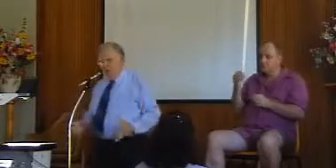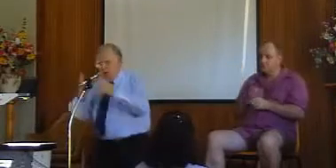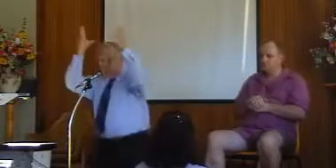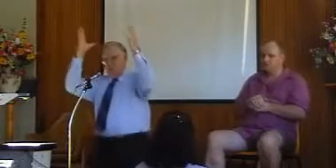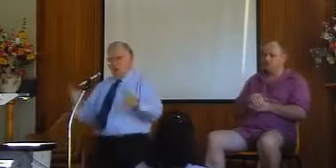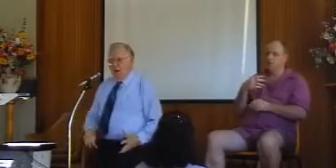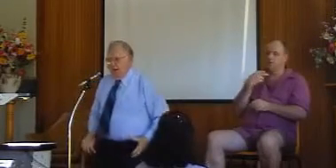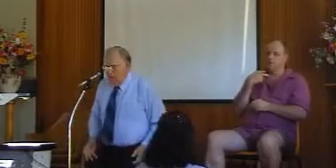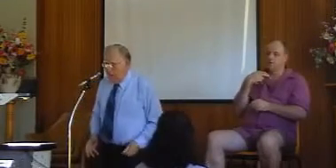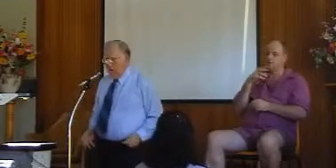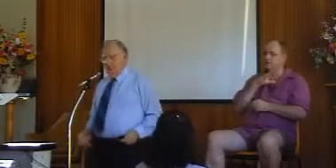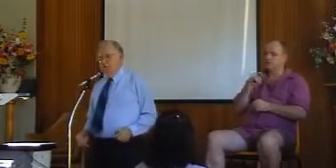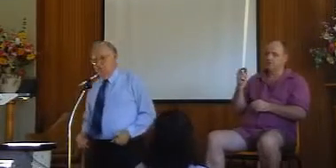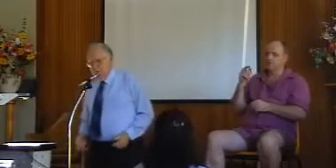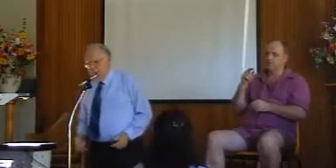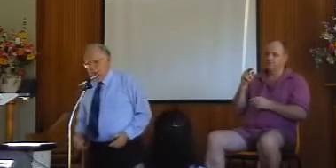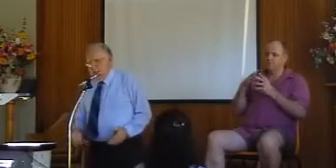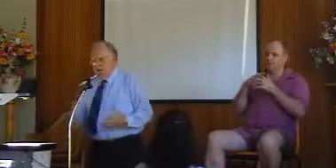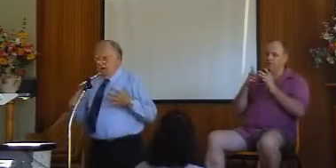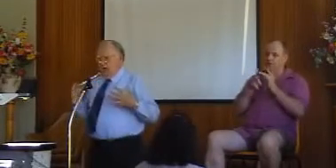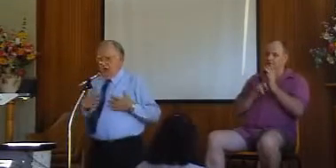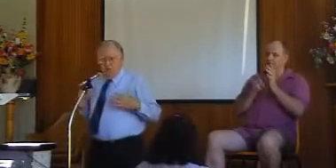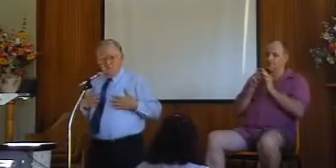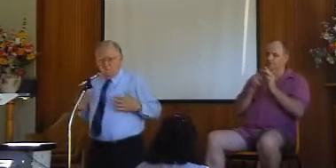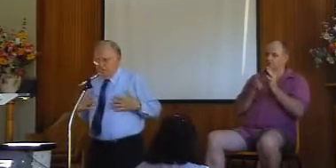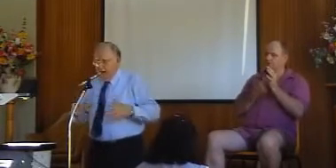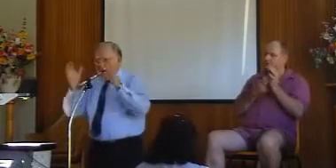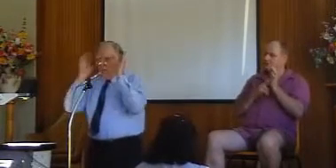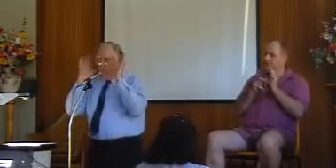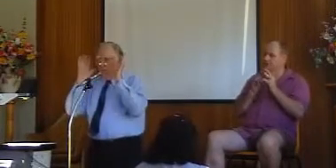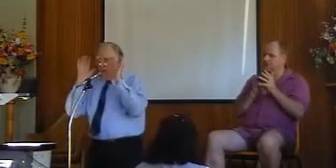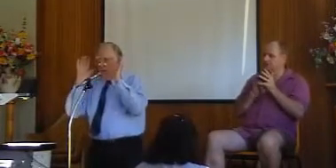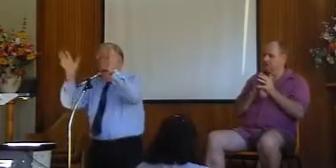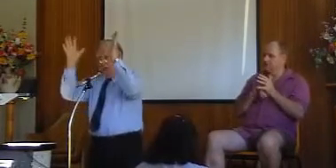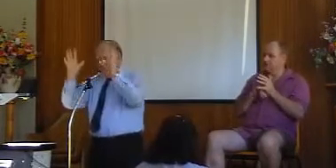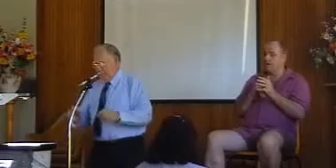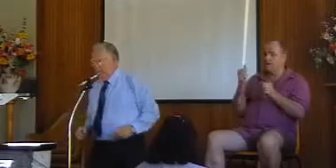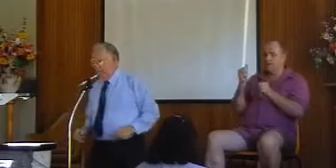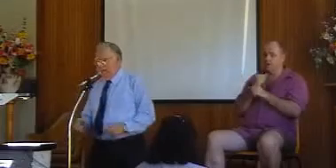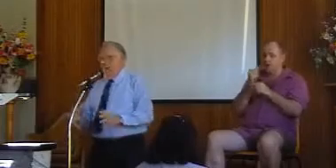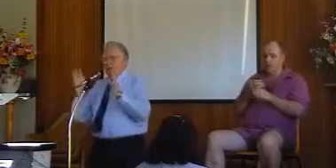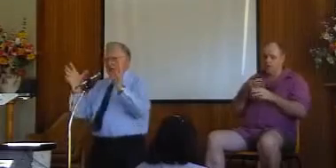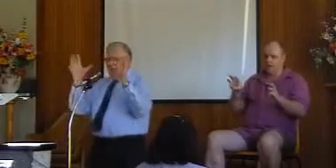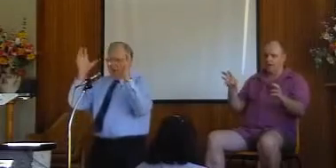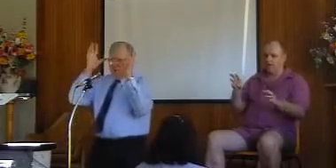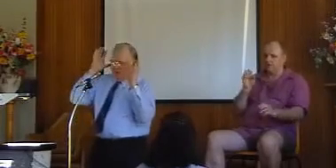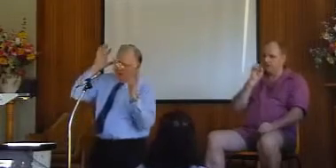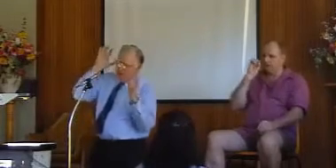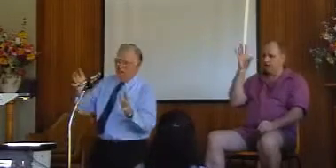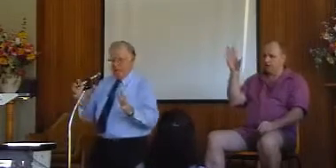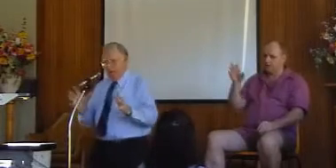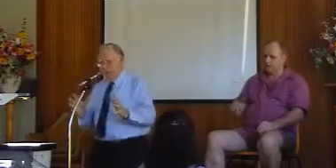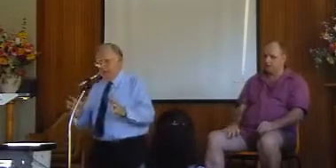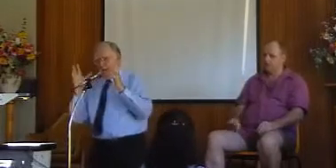like a voice crying in the wilderness. I'm saying, make way. Somebody who's